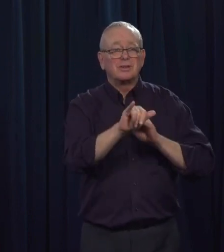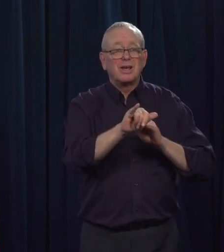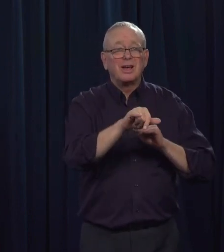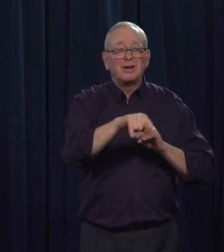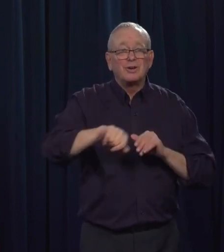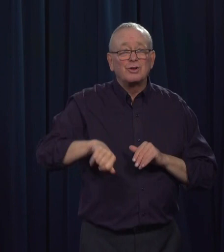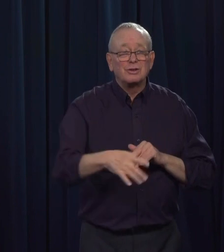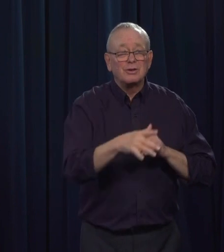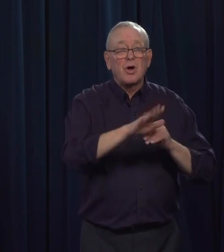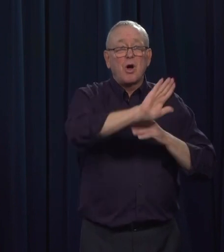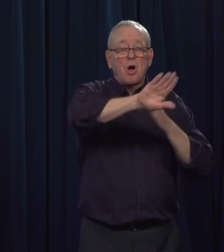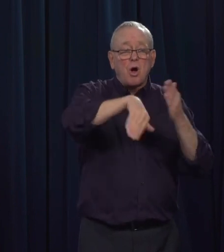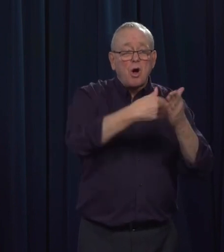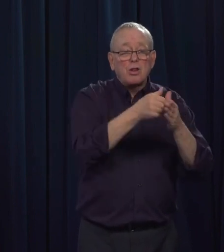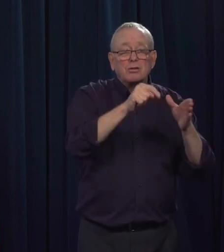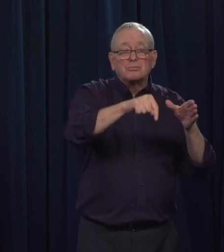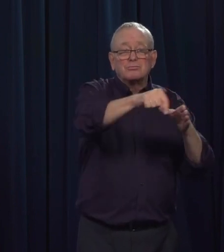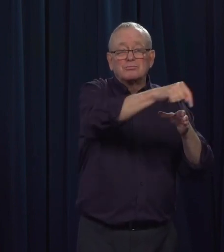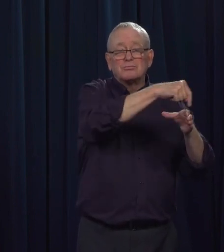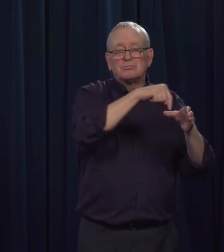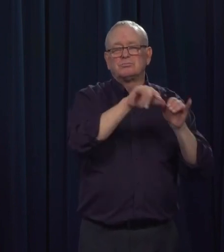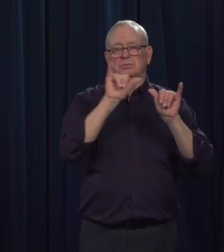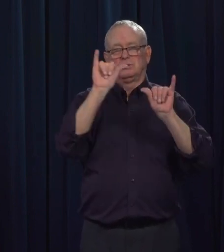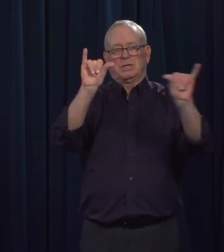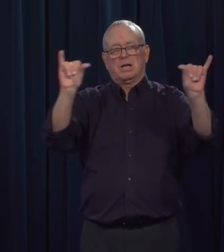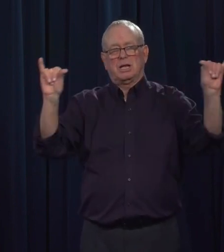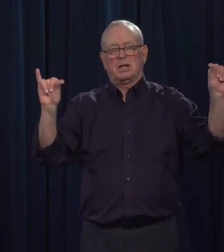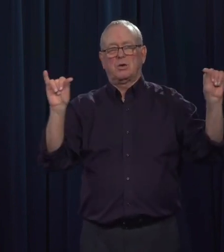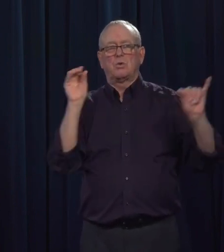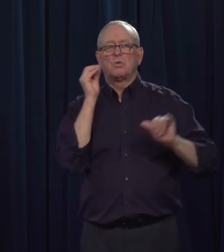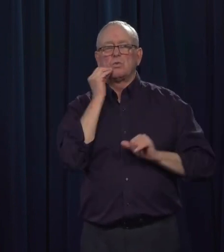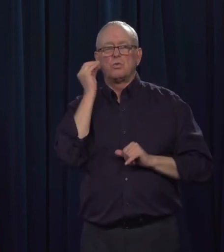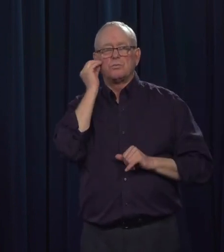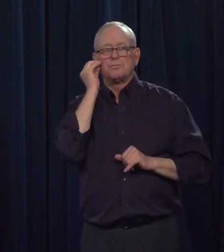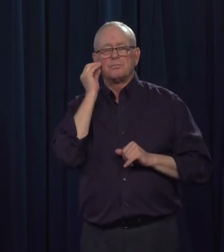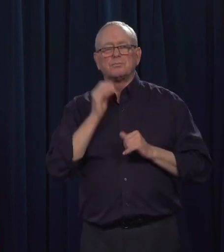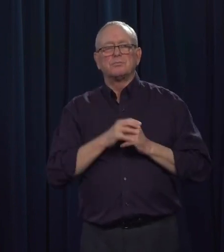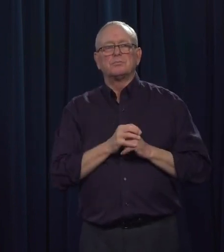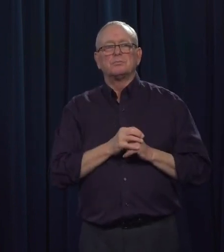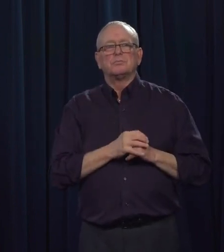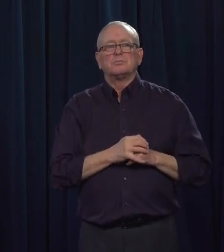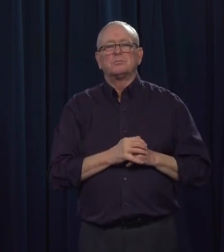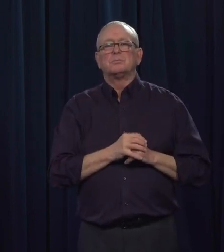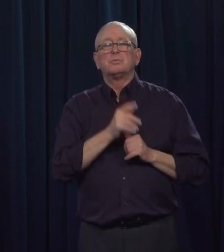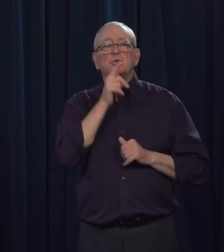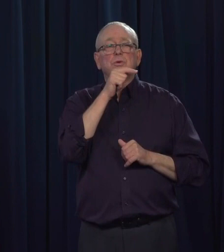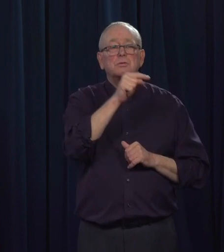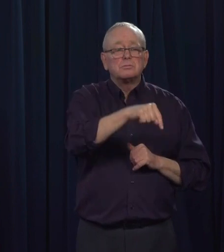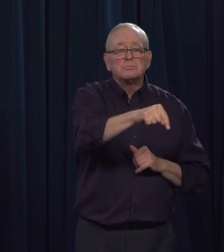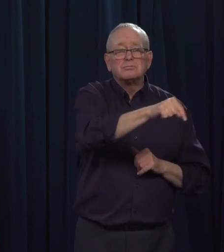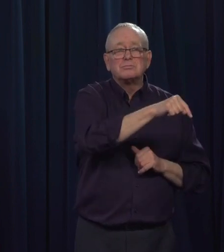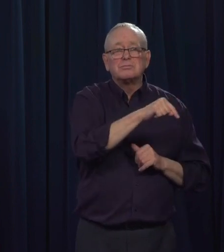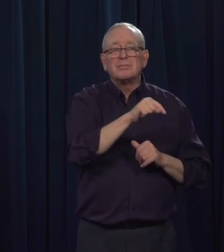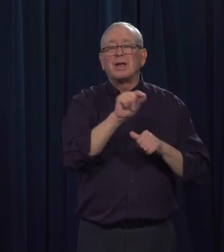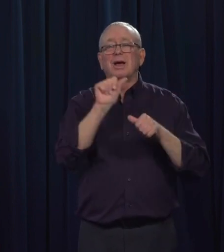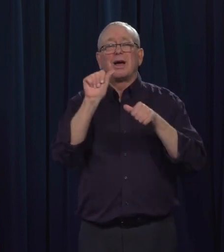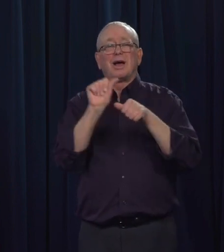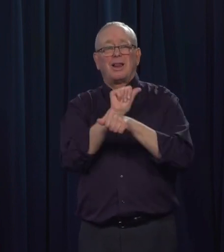healthcare workers who attended the event have now tested positive for COVID-19. Many of these are